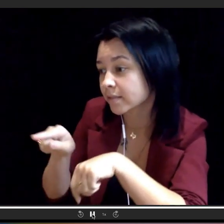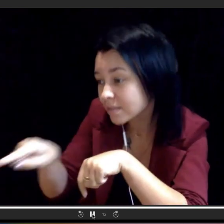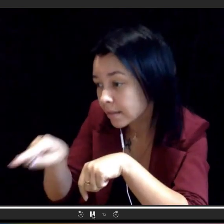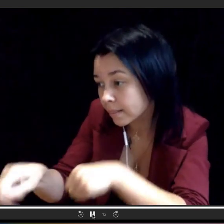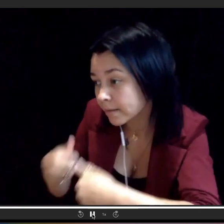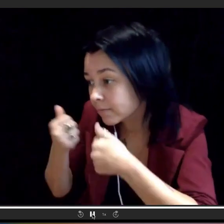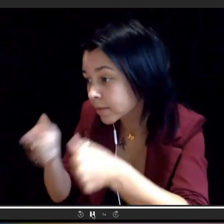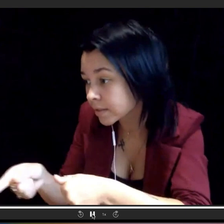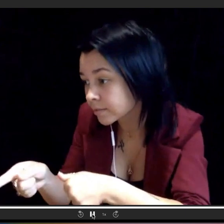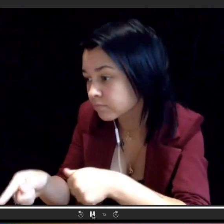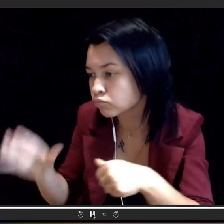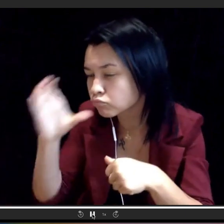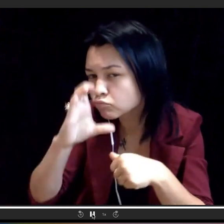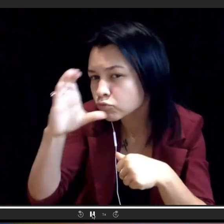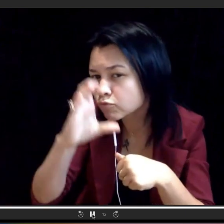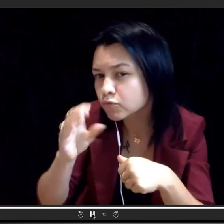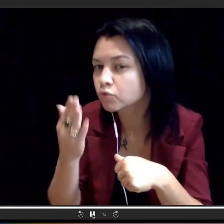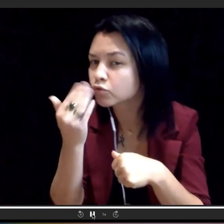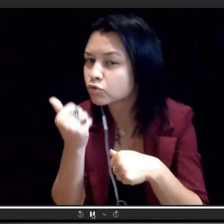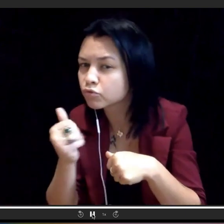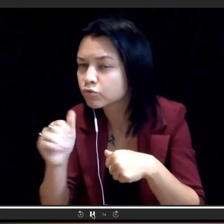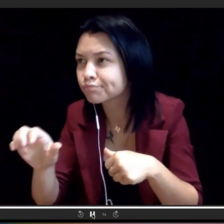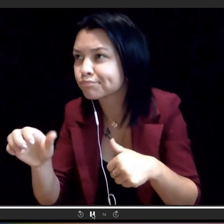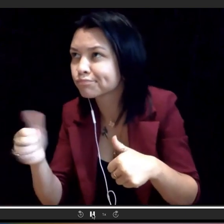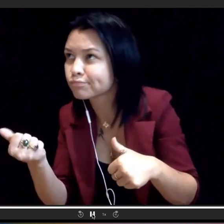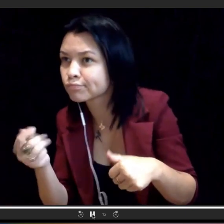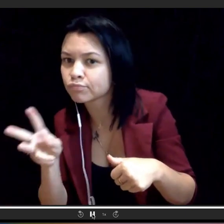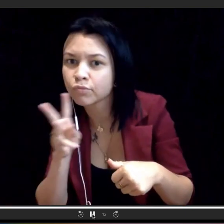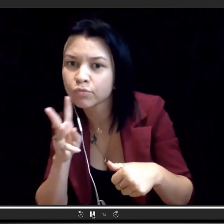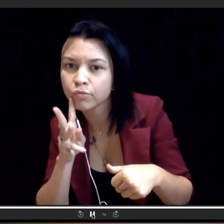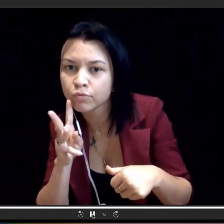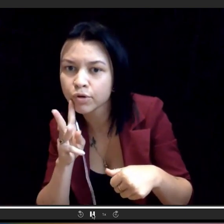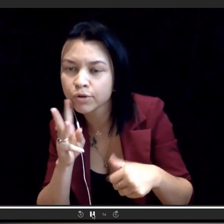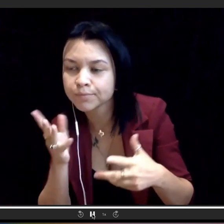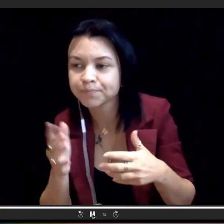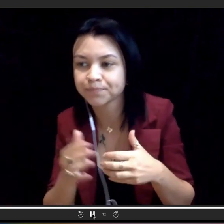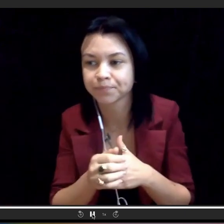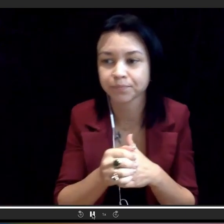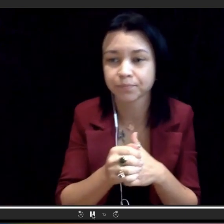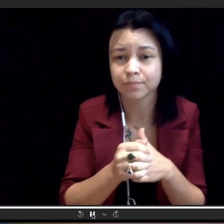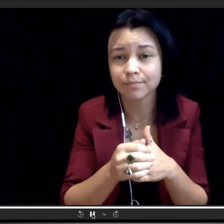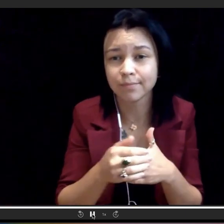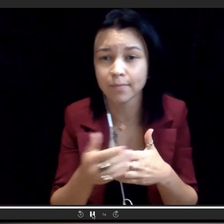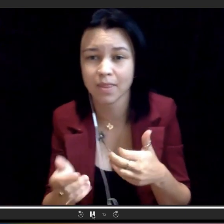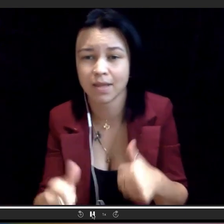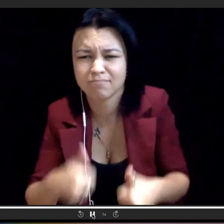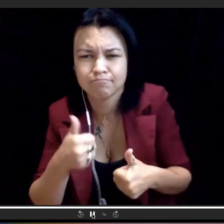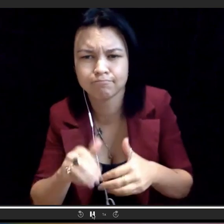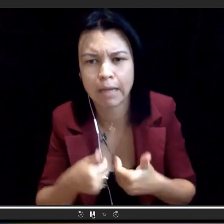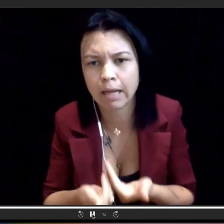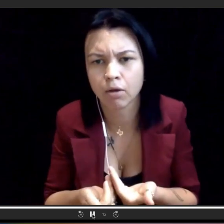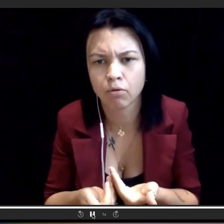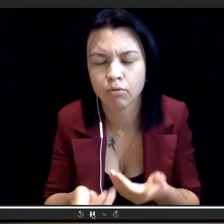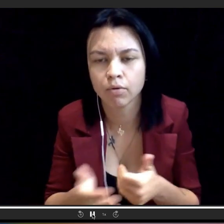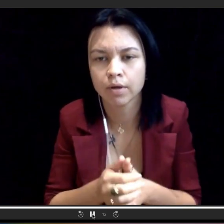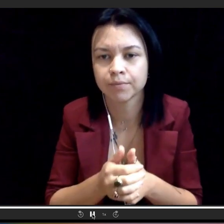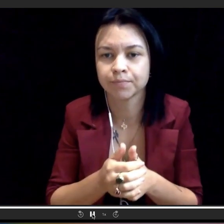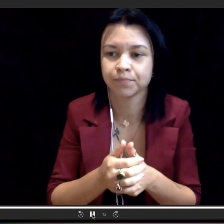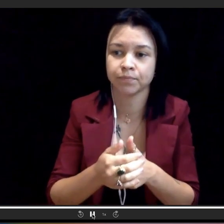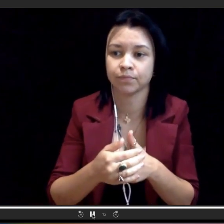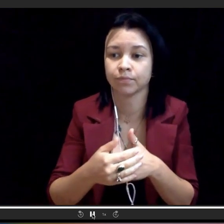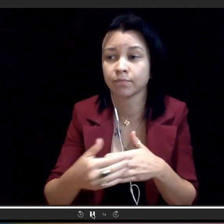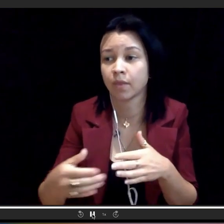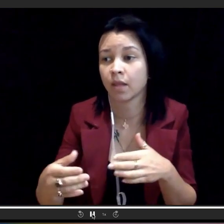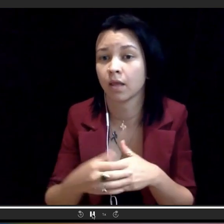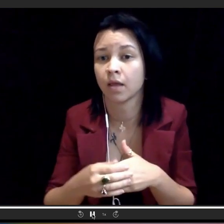things. The ways of life. Some ants are carnivores. Those big red ones that you see out there, the black ones, they're